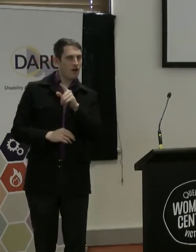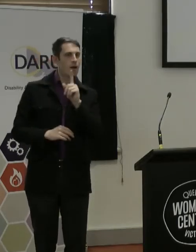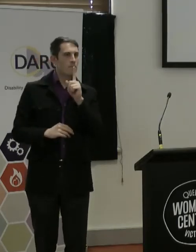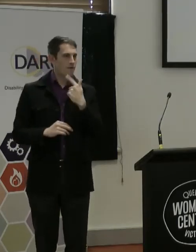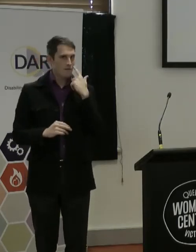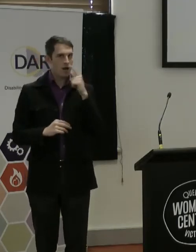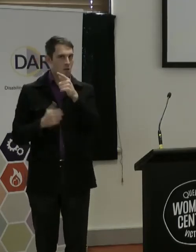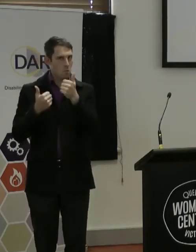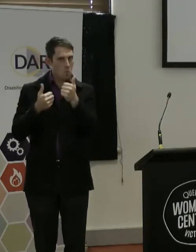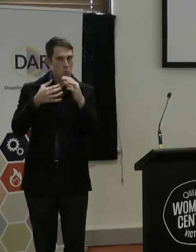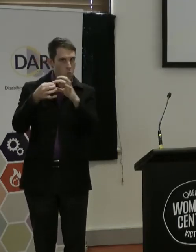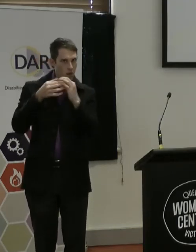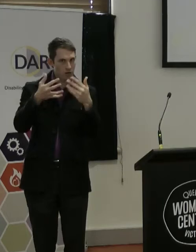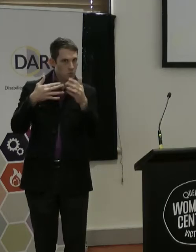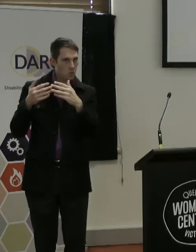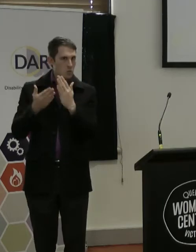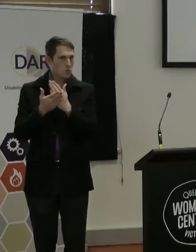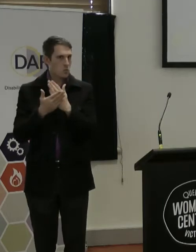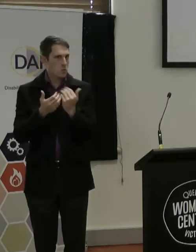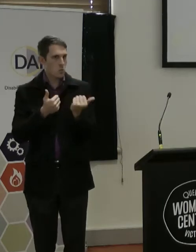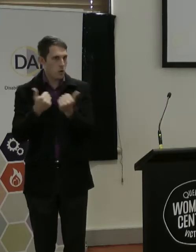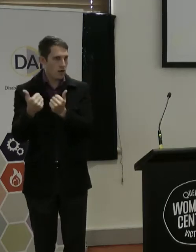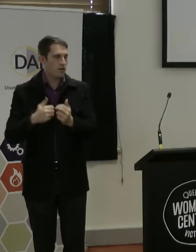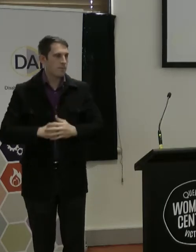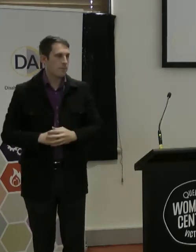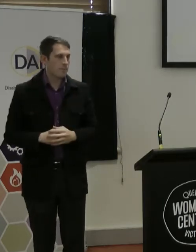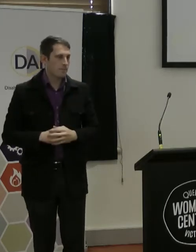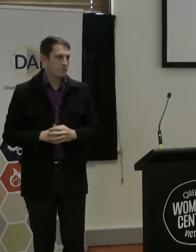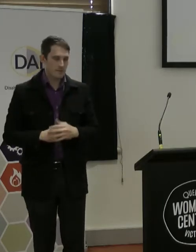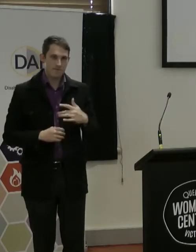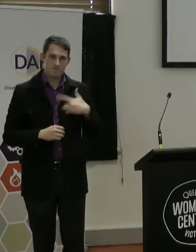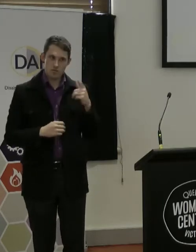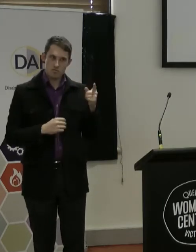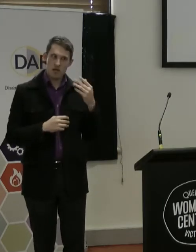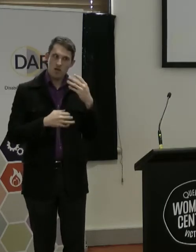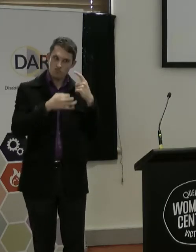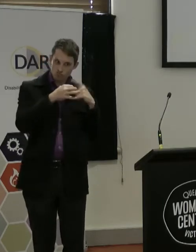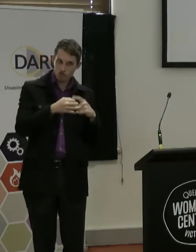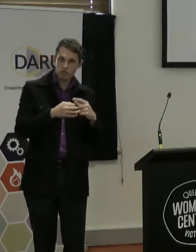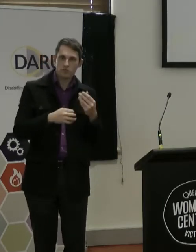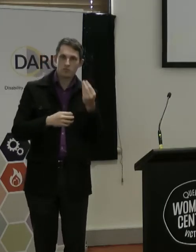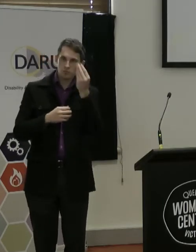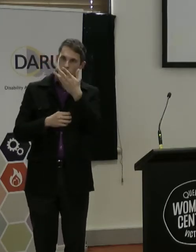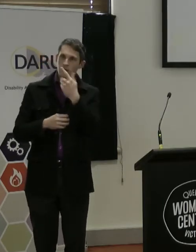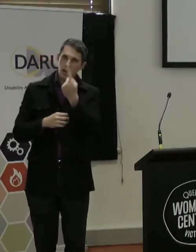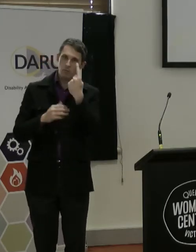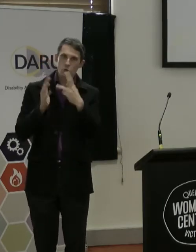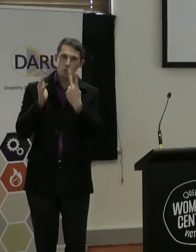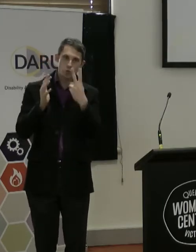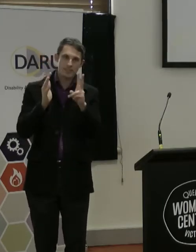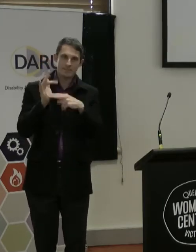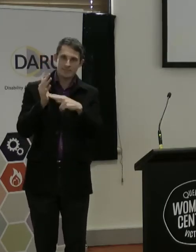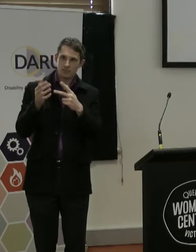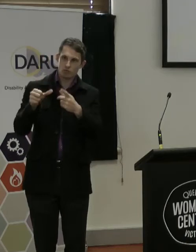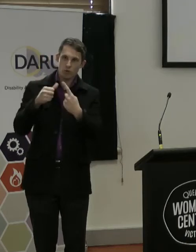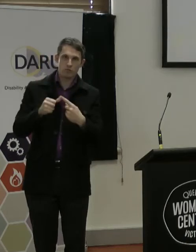themselves really, really well, because I think that's a tall ask to, go away in 20 minutes and figure out how you're going to respond to all of these questions, but they did a